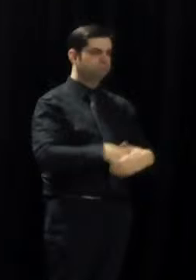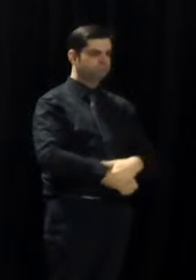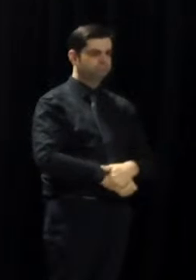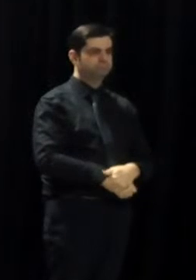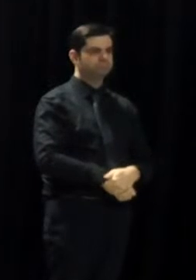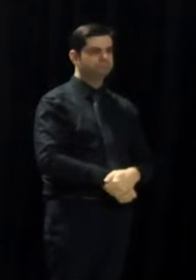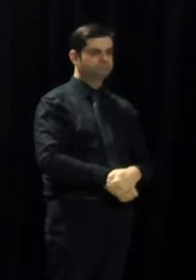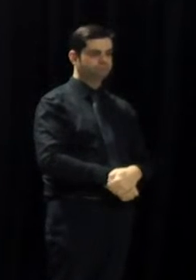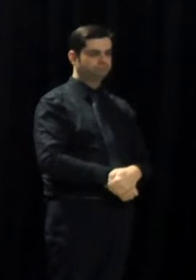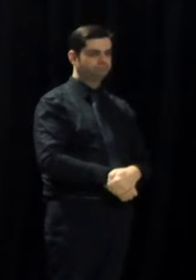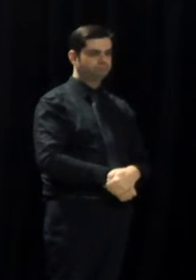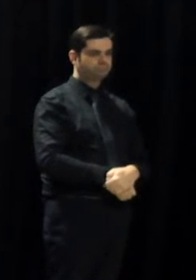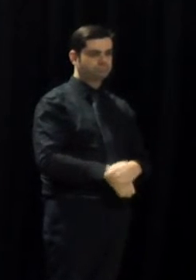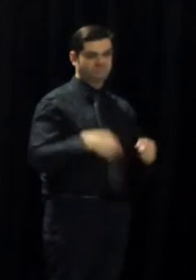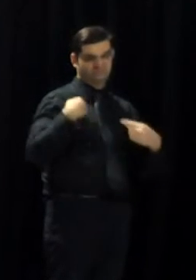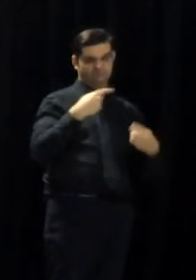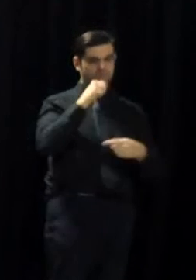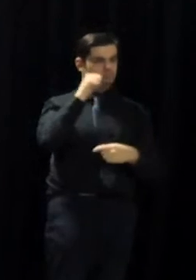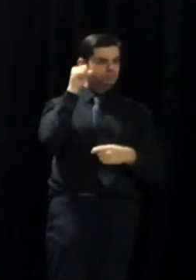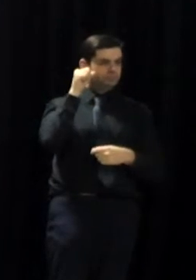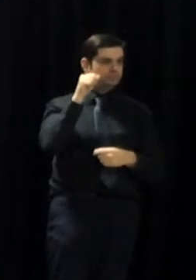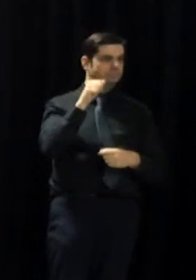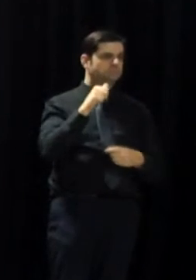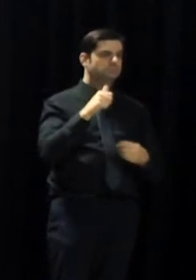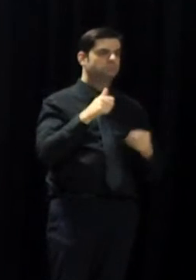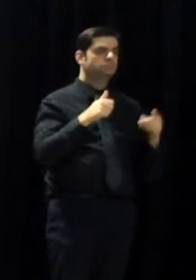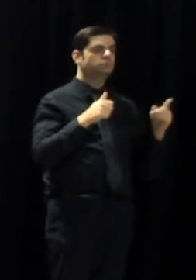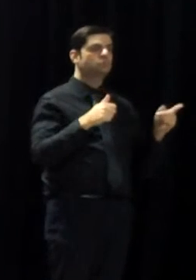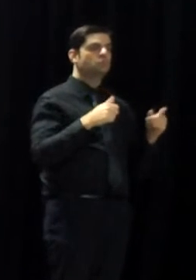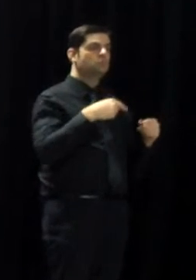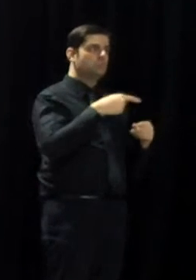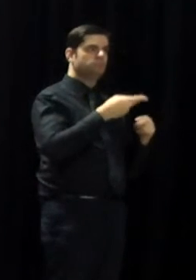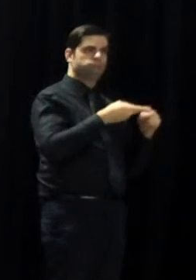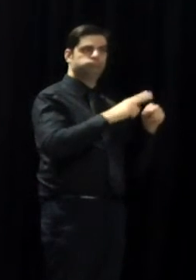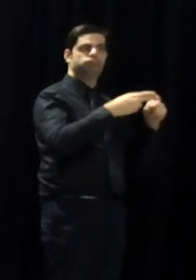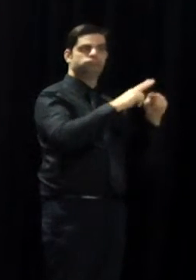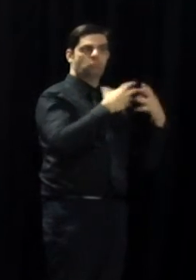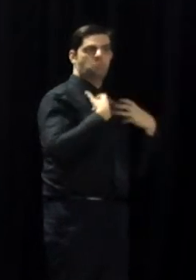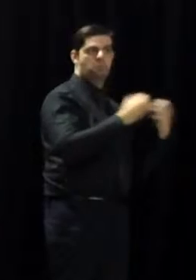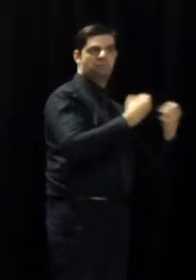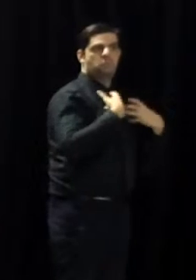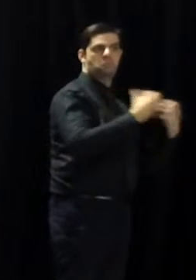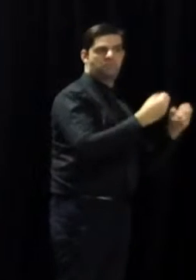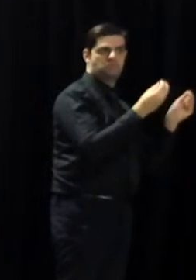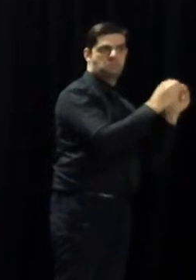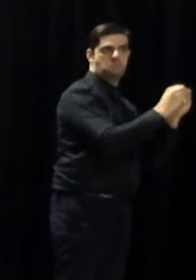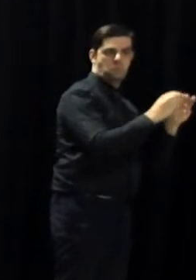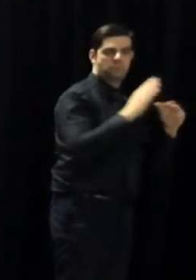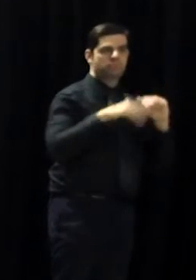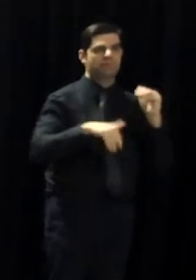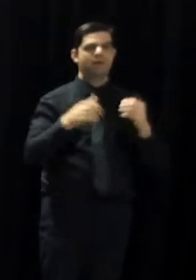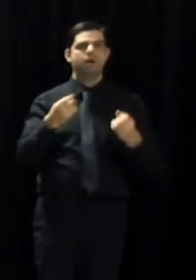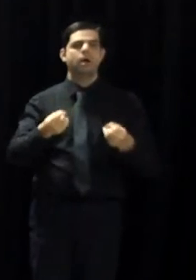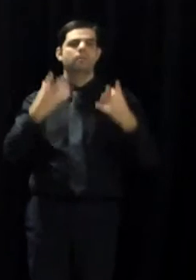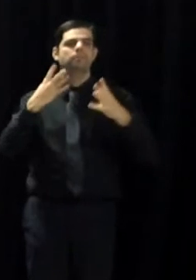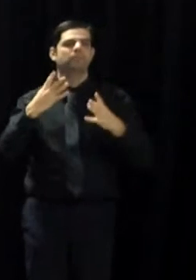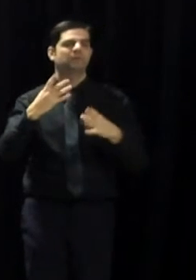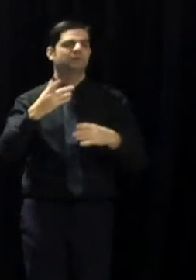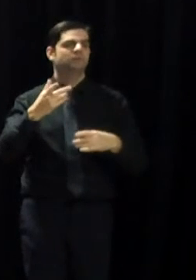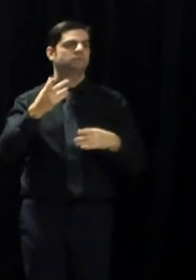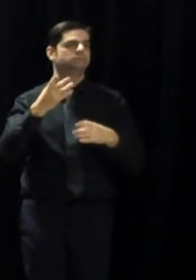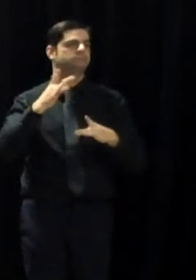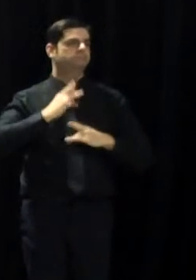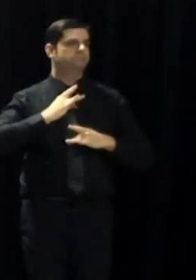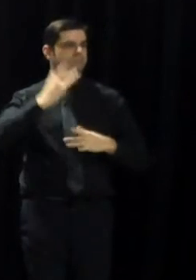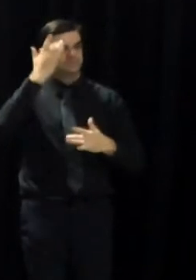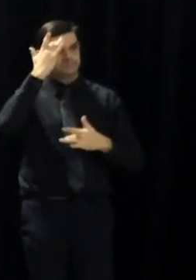There's a lot of risk in front of us with the holidays, a lot of risk. And with higher case loads, we get higher hospitalizations